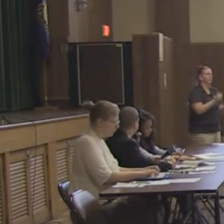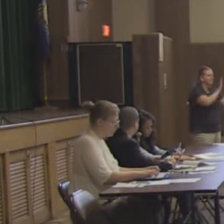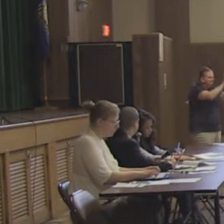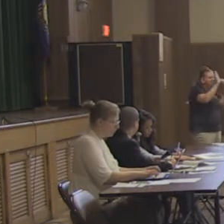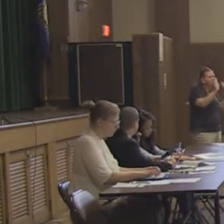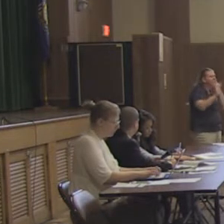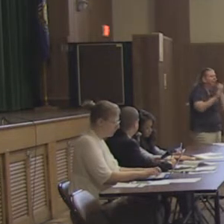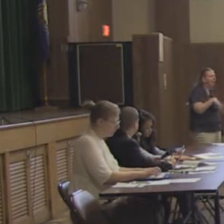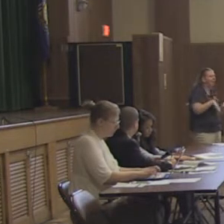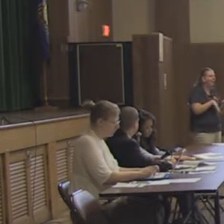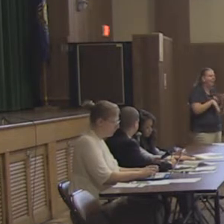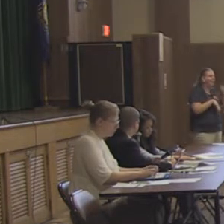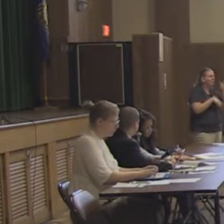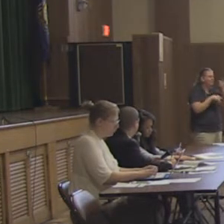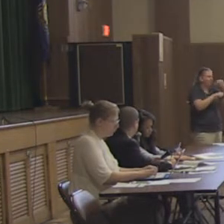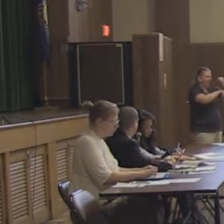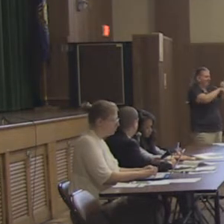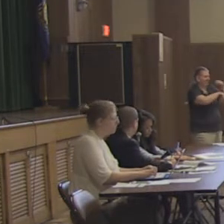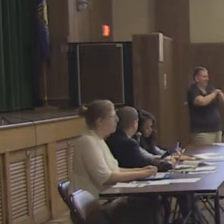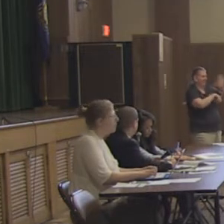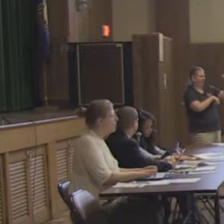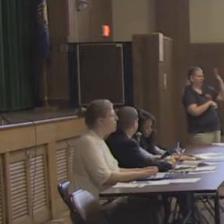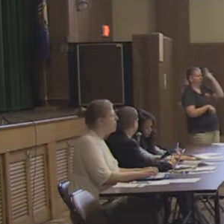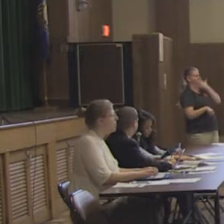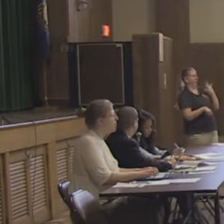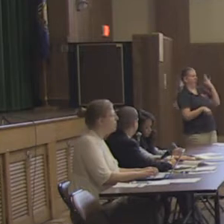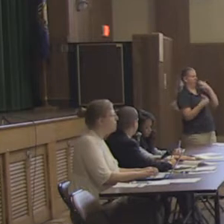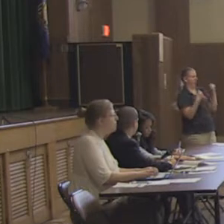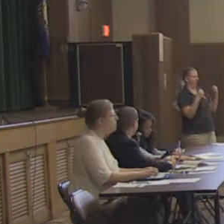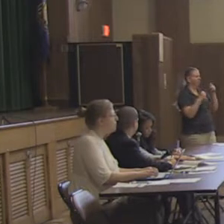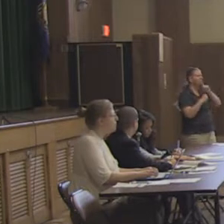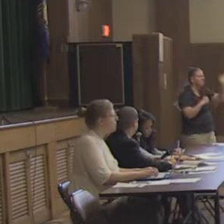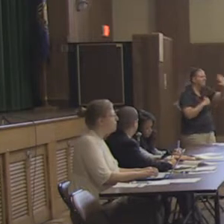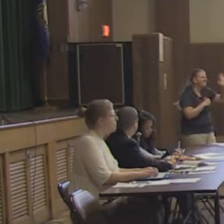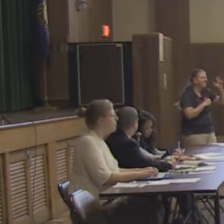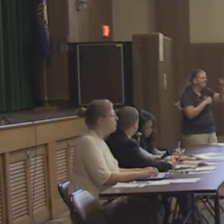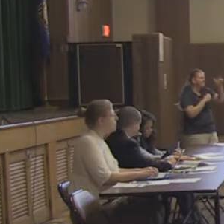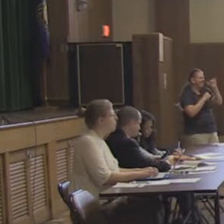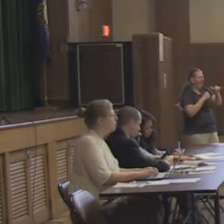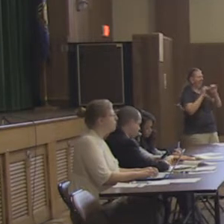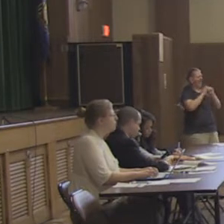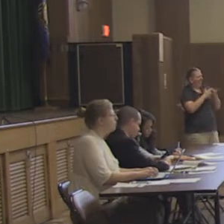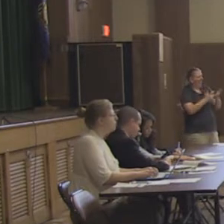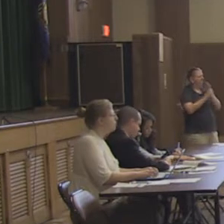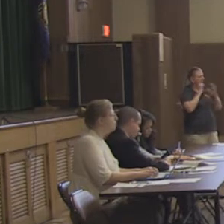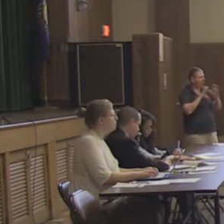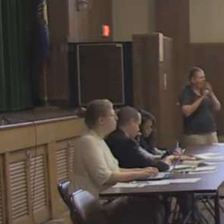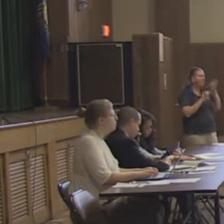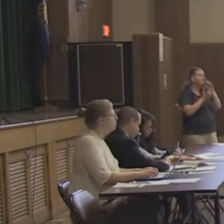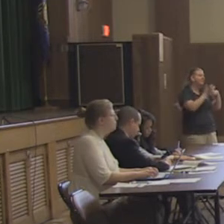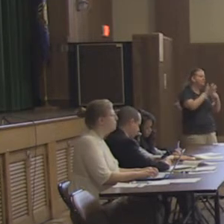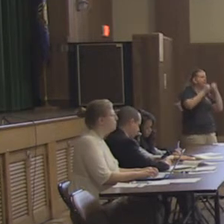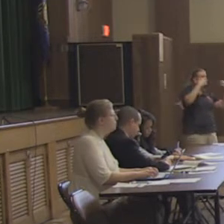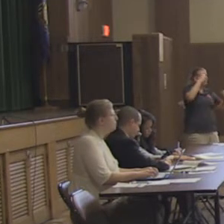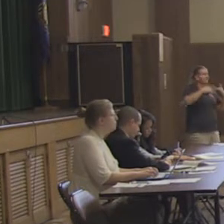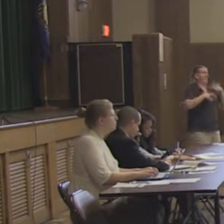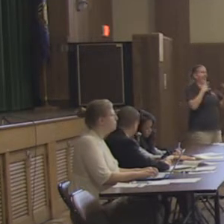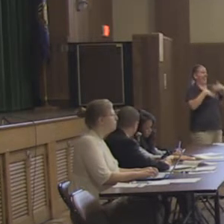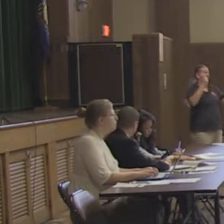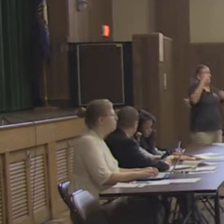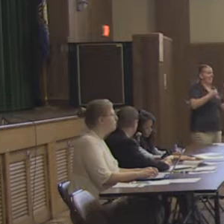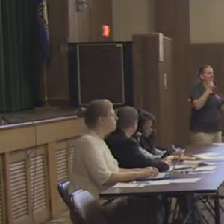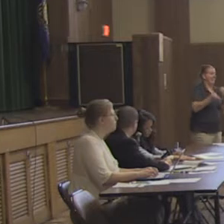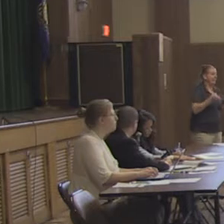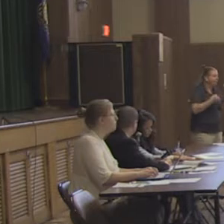a mental illness just simply because they were using sign language, and to them, a person who has never experienced a deaf person assumes that